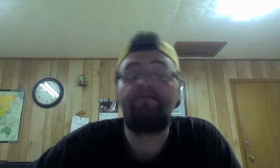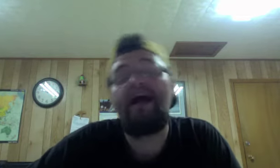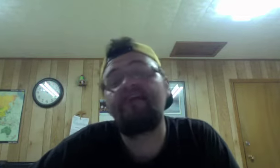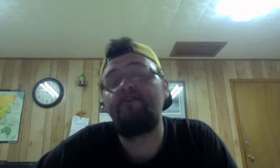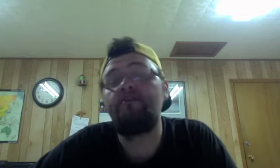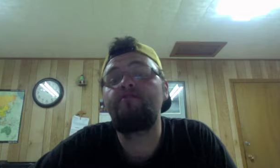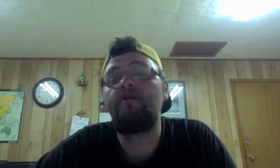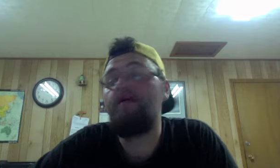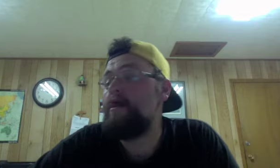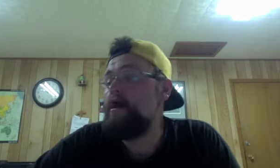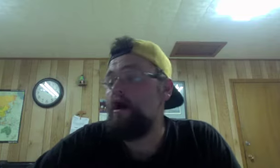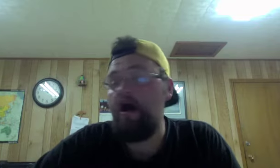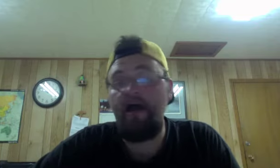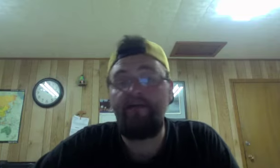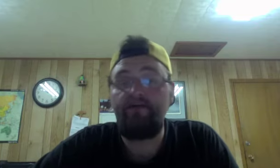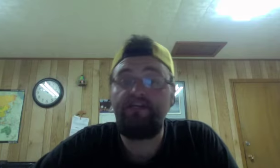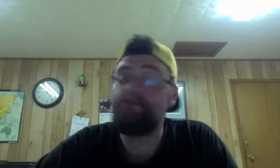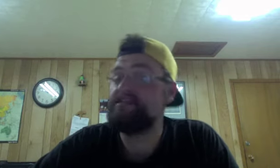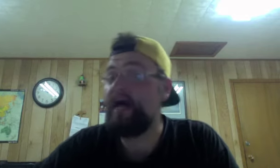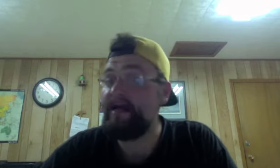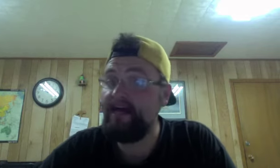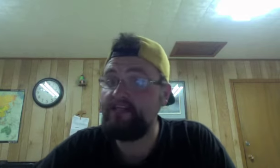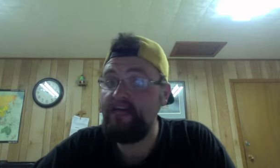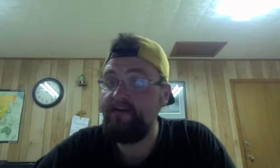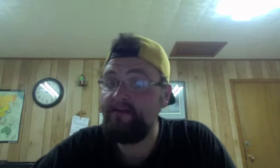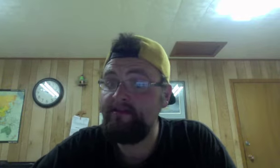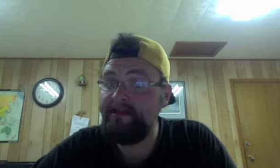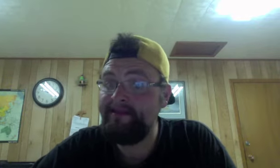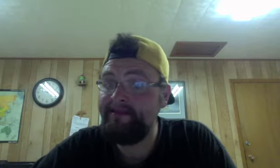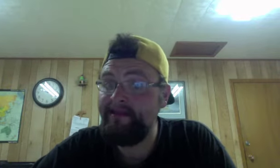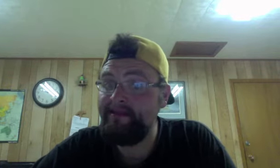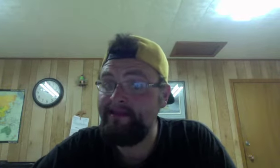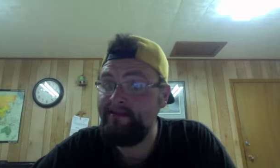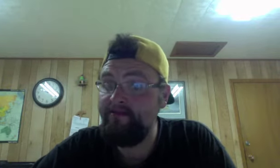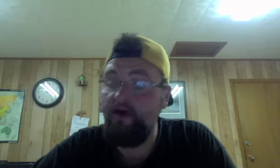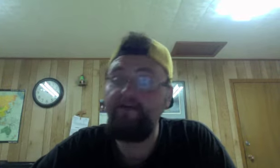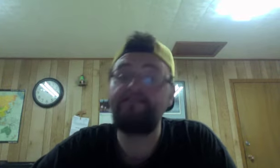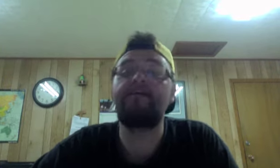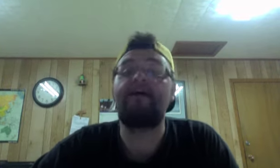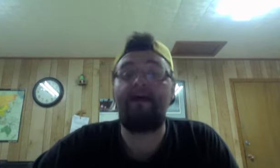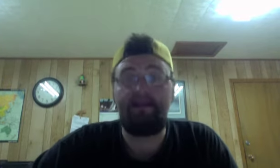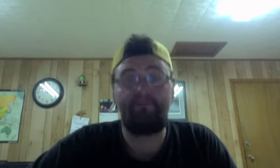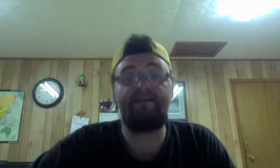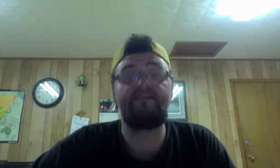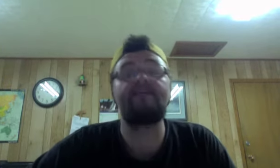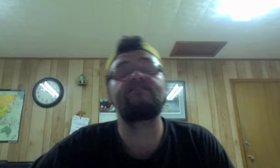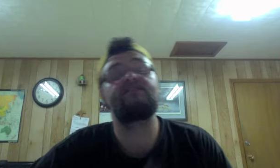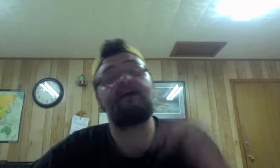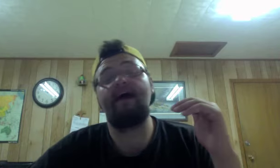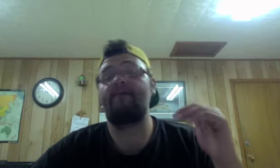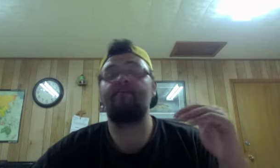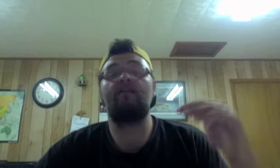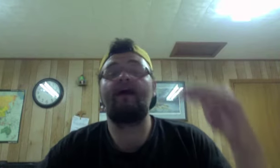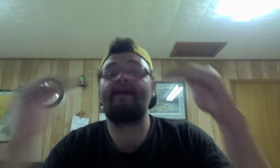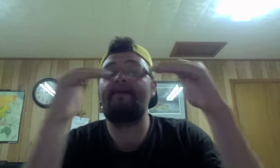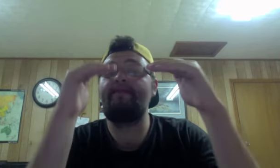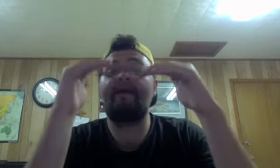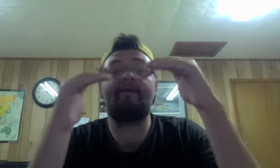backfield I mean we talked about the Ticats having a lethal offense BC's uh they're like neck and neck